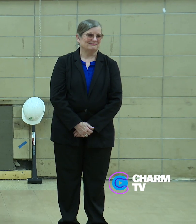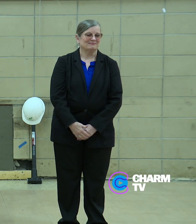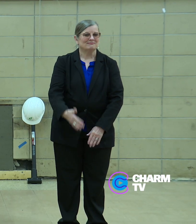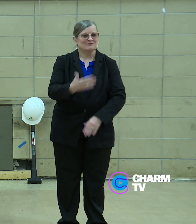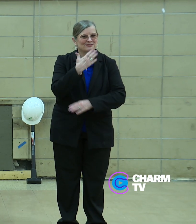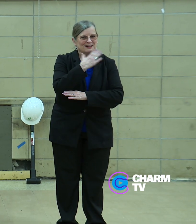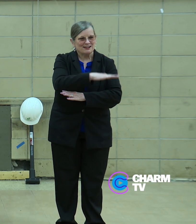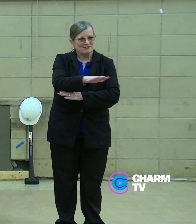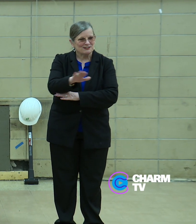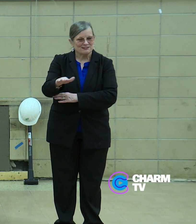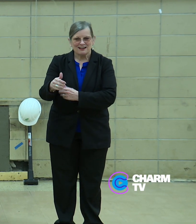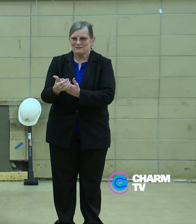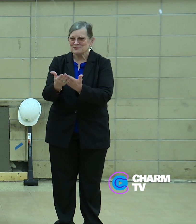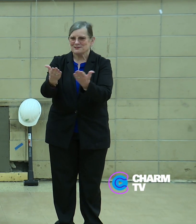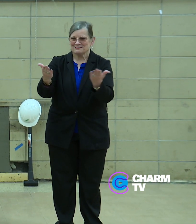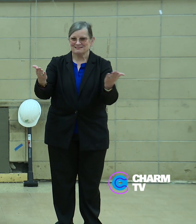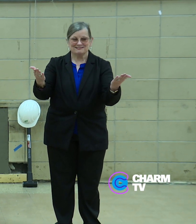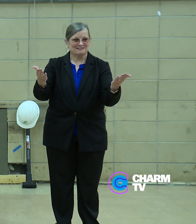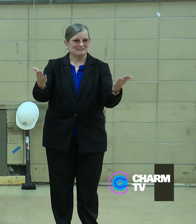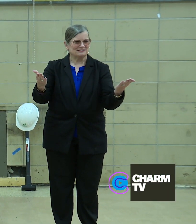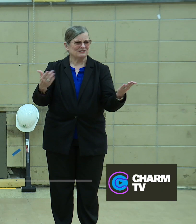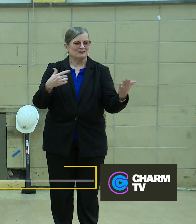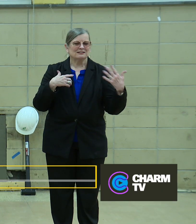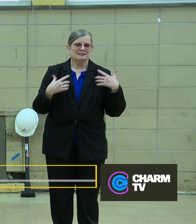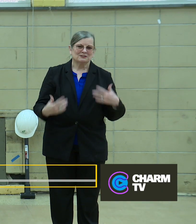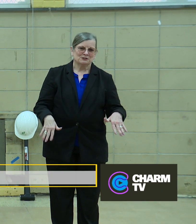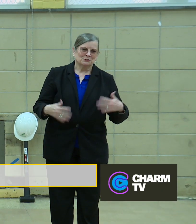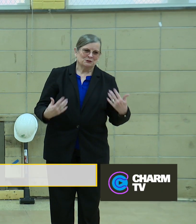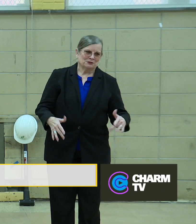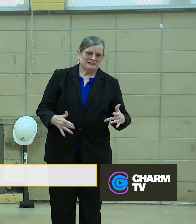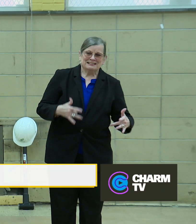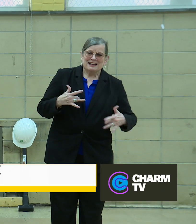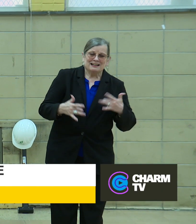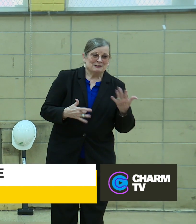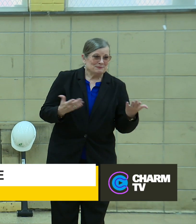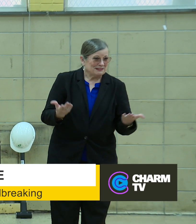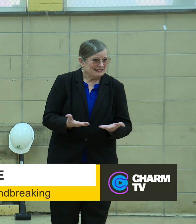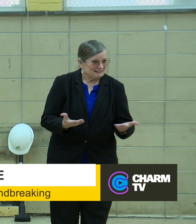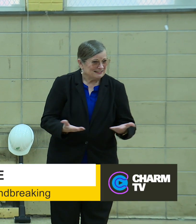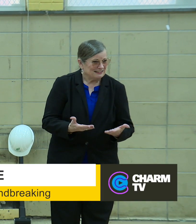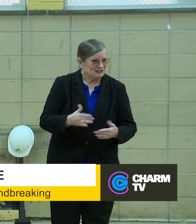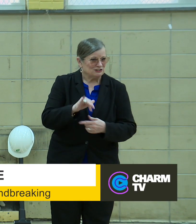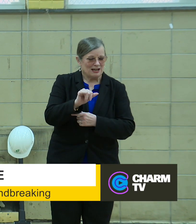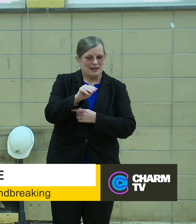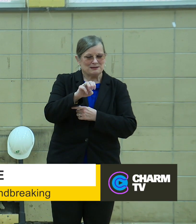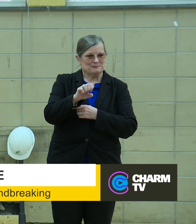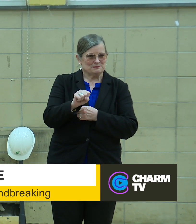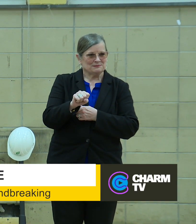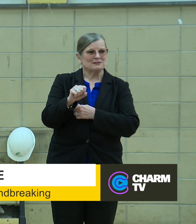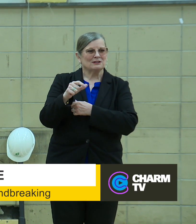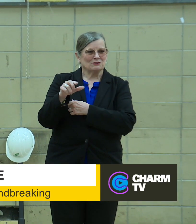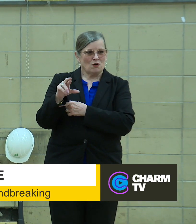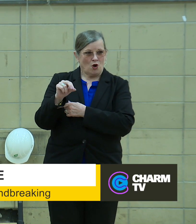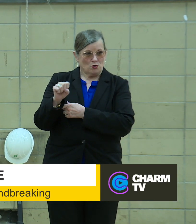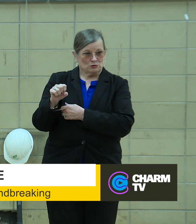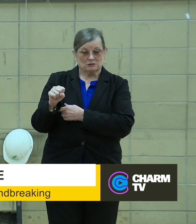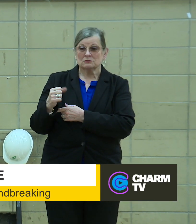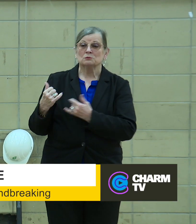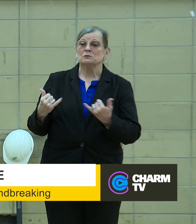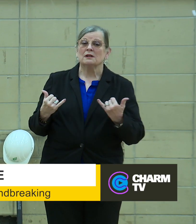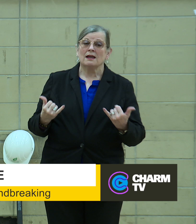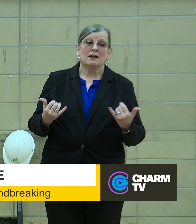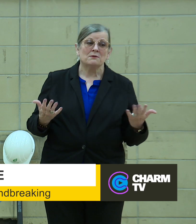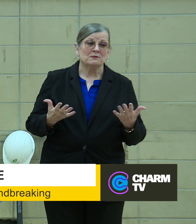afternoon, everyone. We're so excited to be here at JNC Growth. As today,